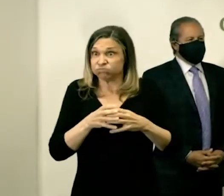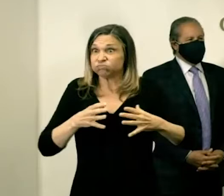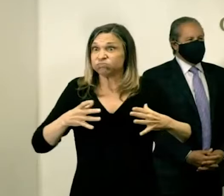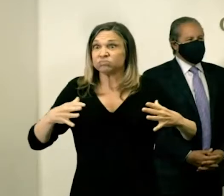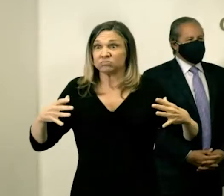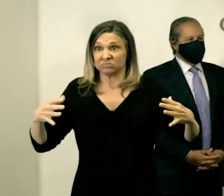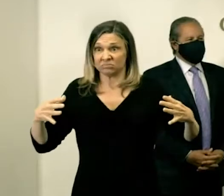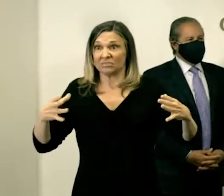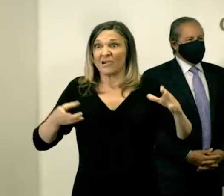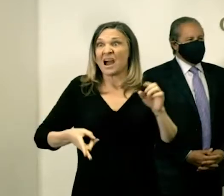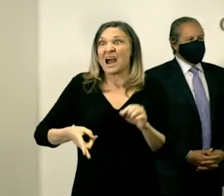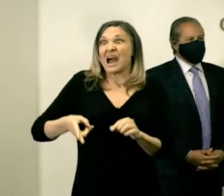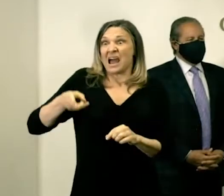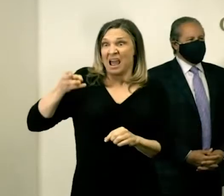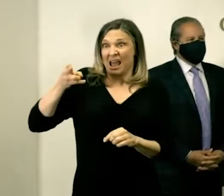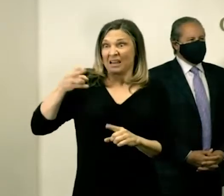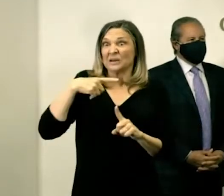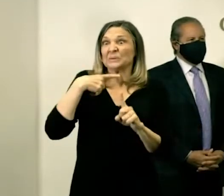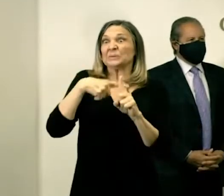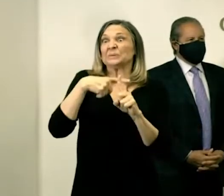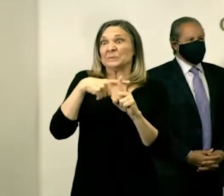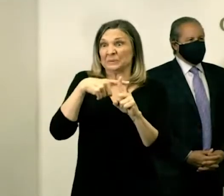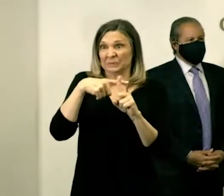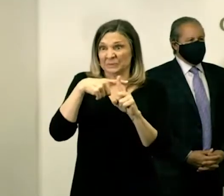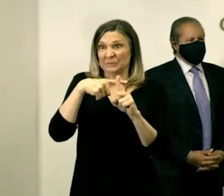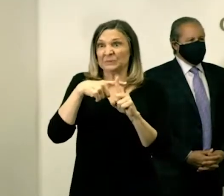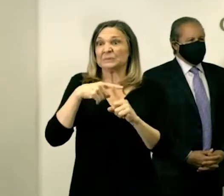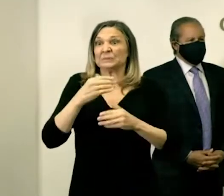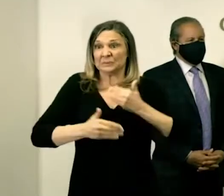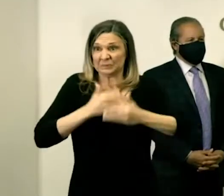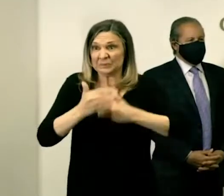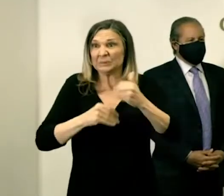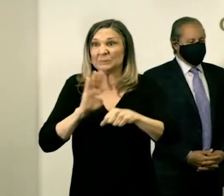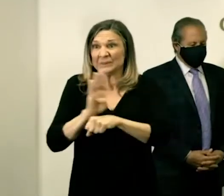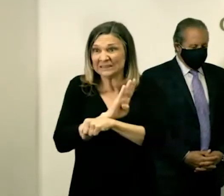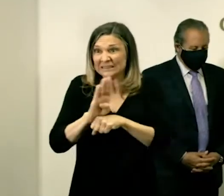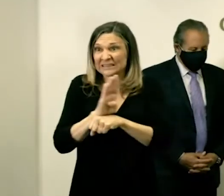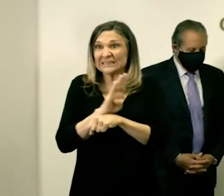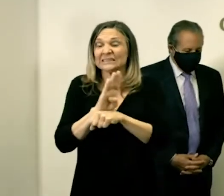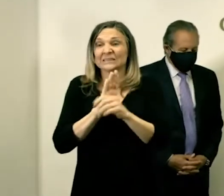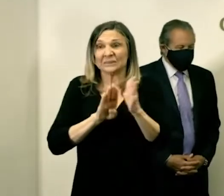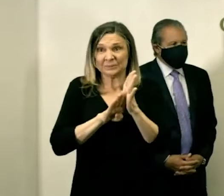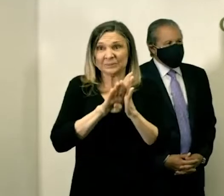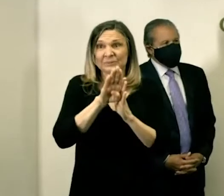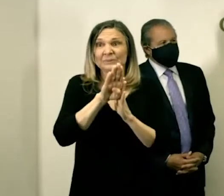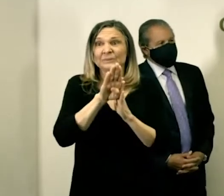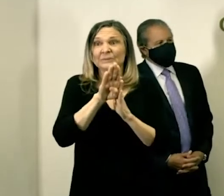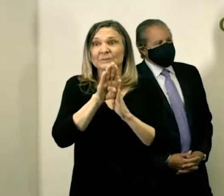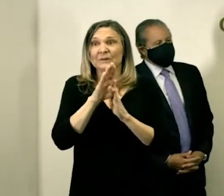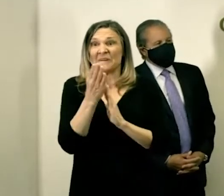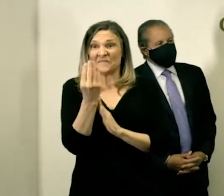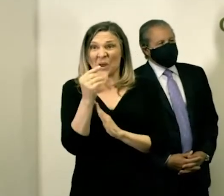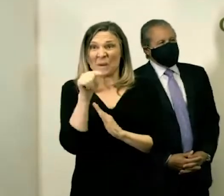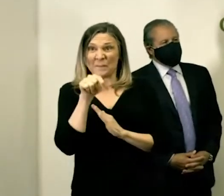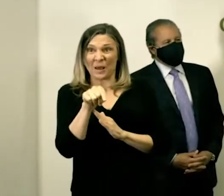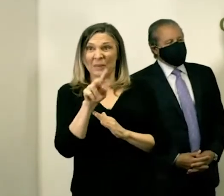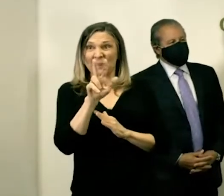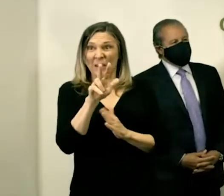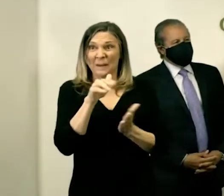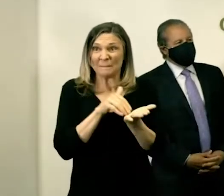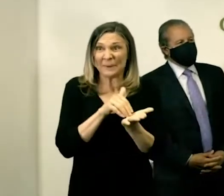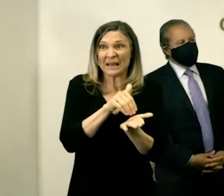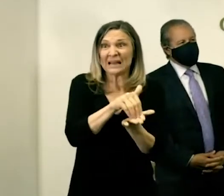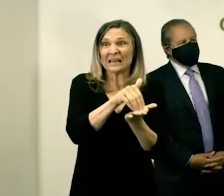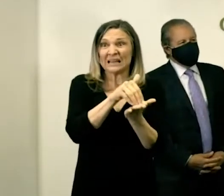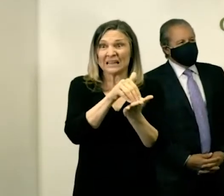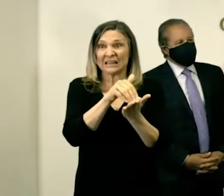highest operating surpluses in our history, including just this week announcement that we have $14.3 billion more in cash